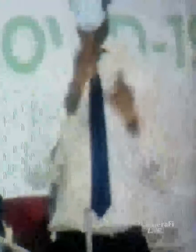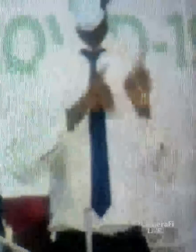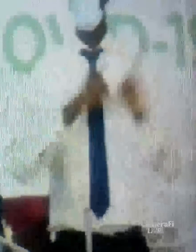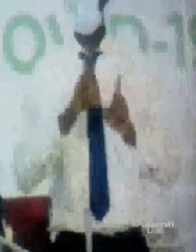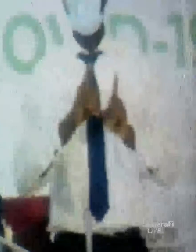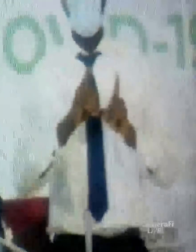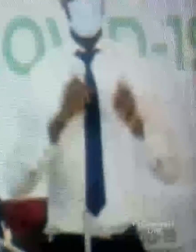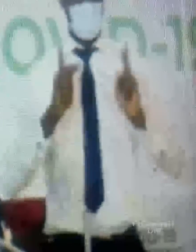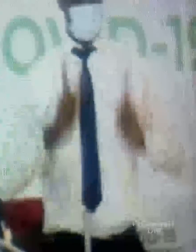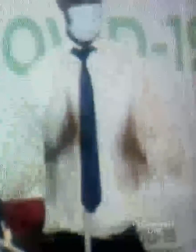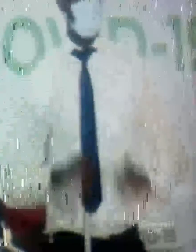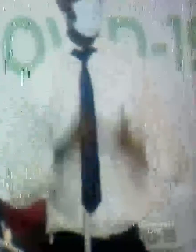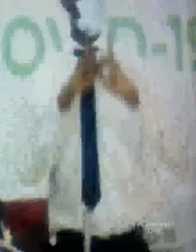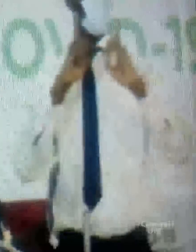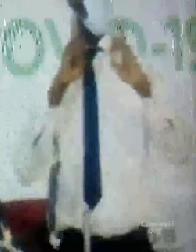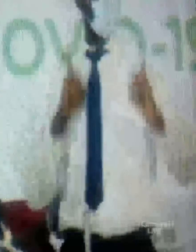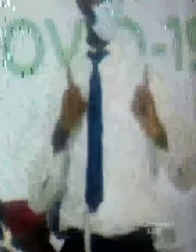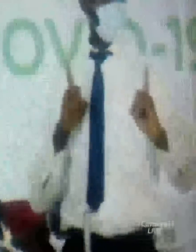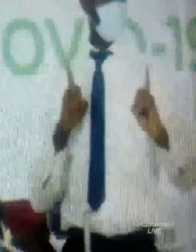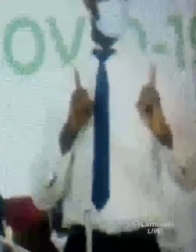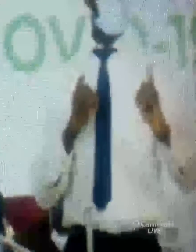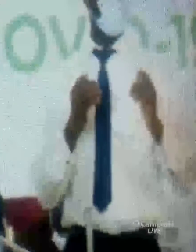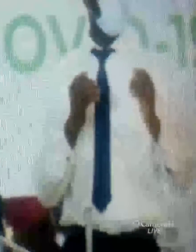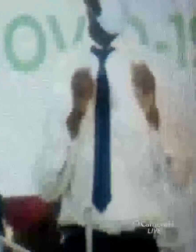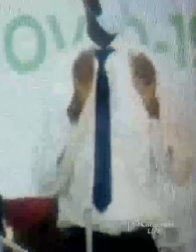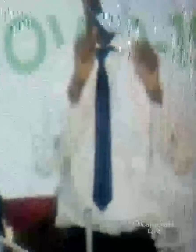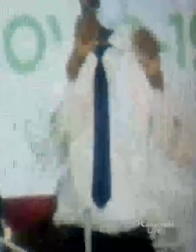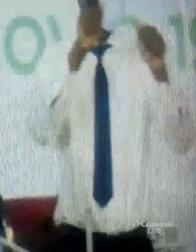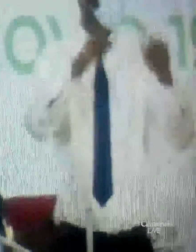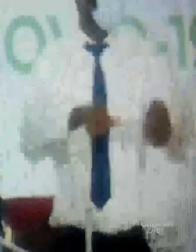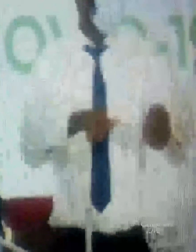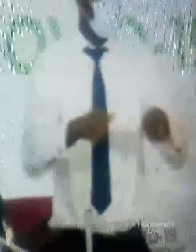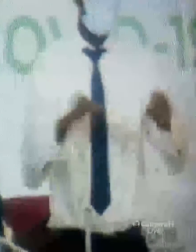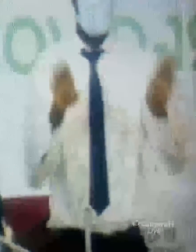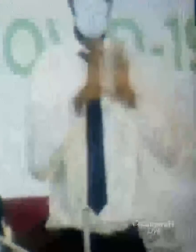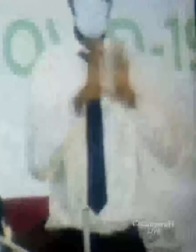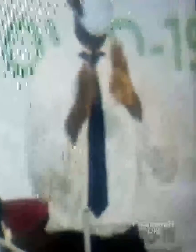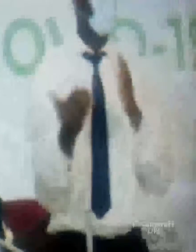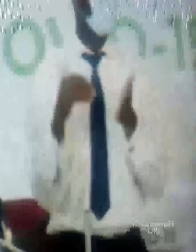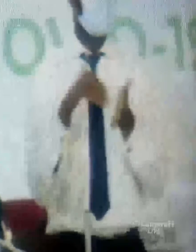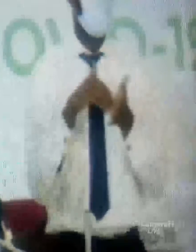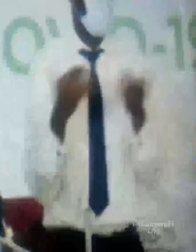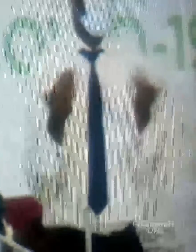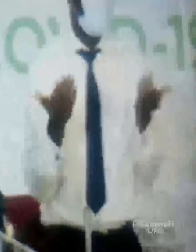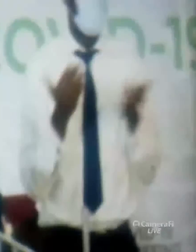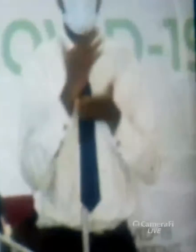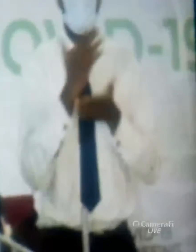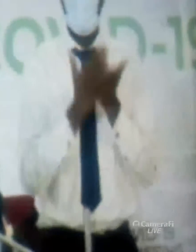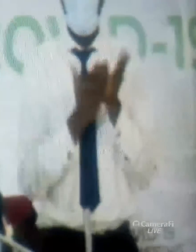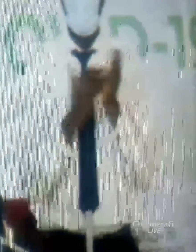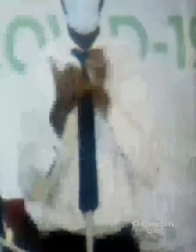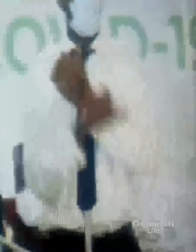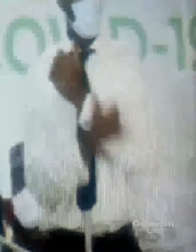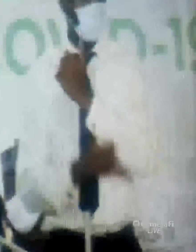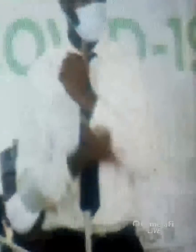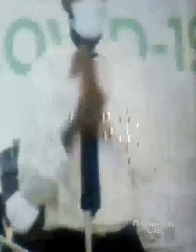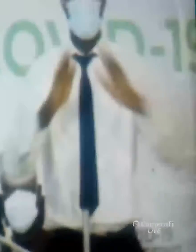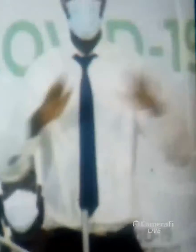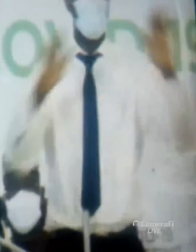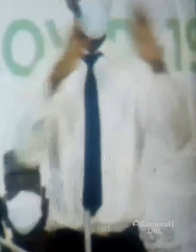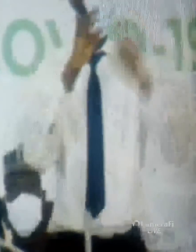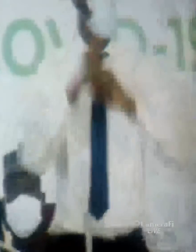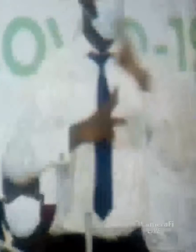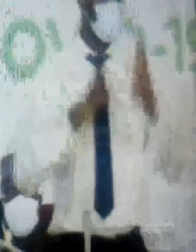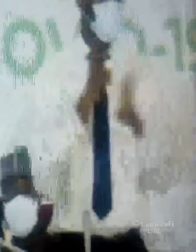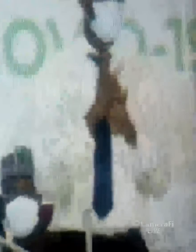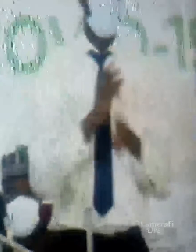sanitizers. There are countries in the world that are currently open, very open. Their airports are open, their businesses